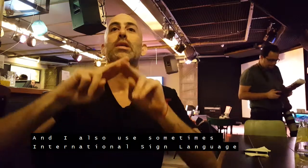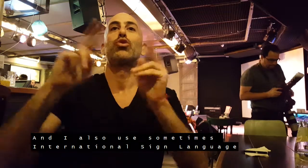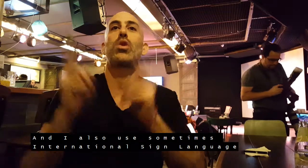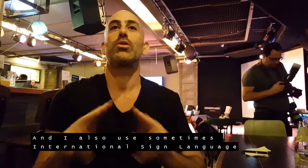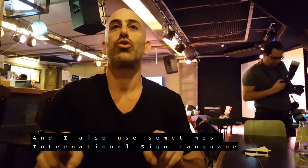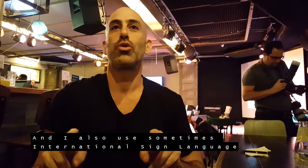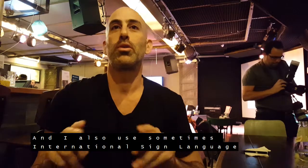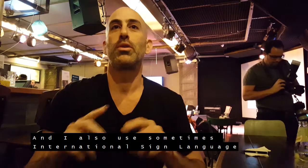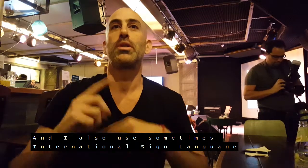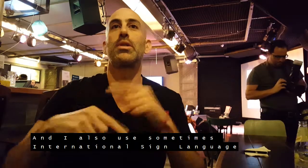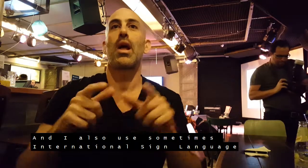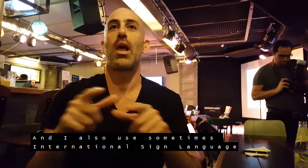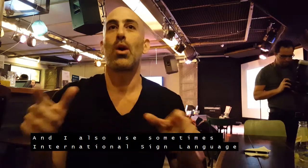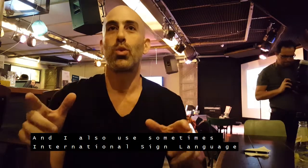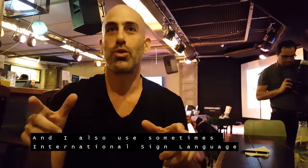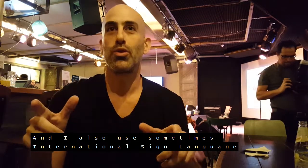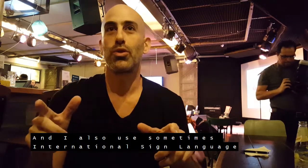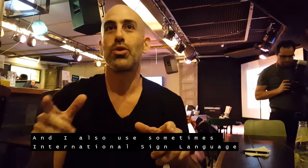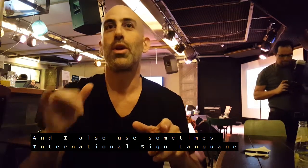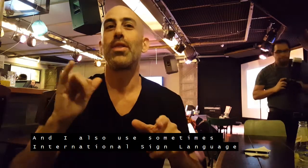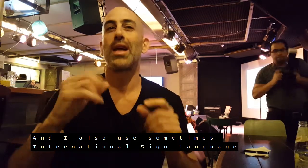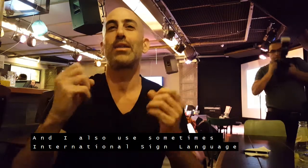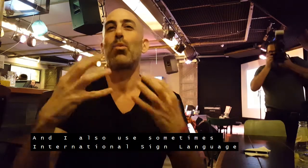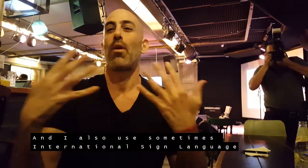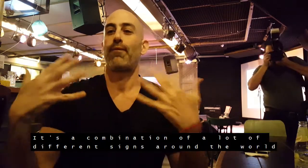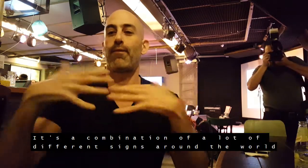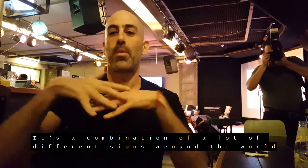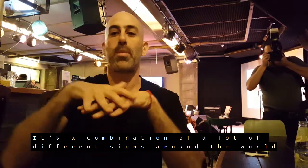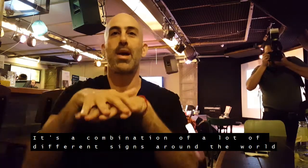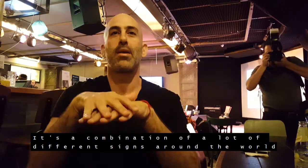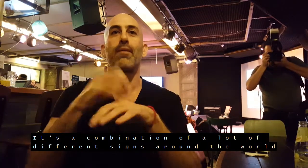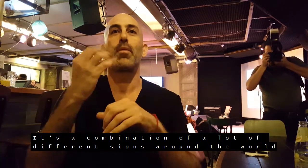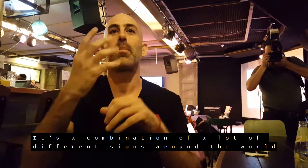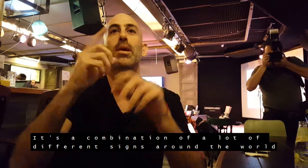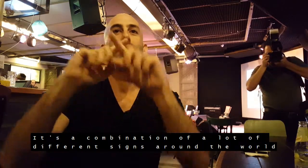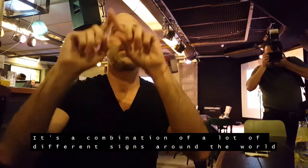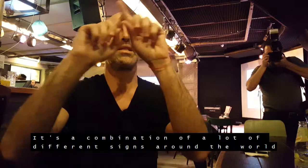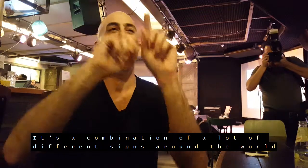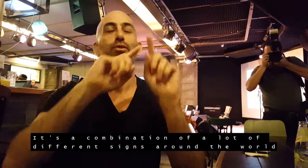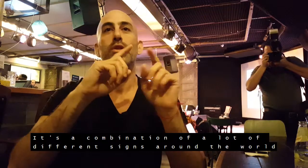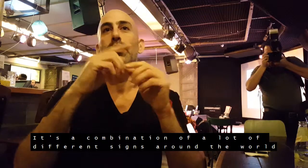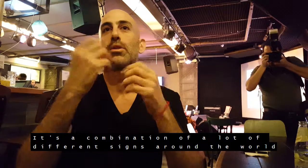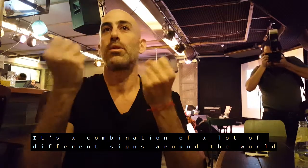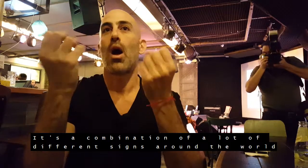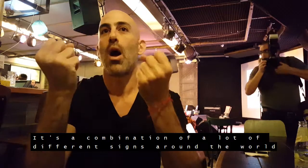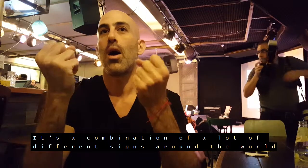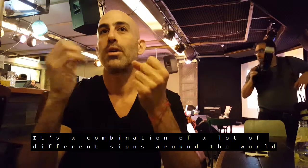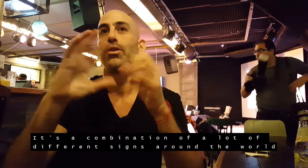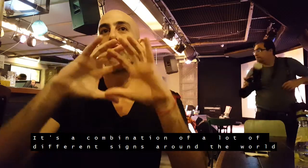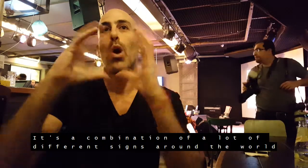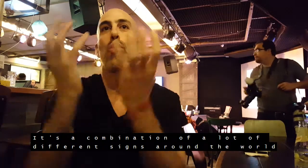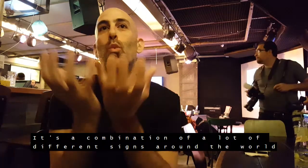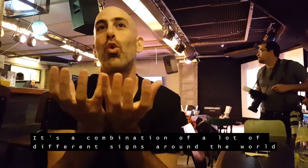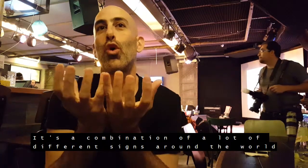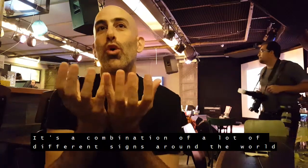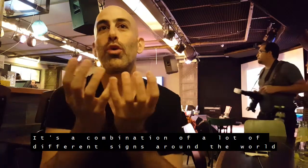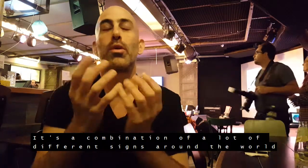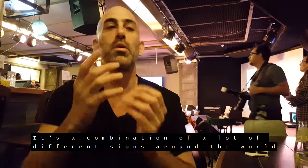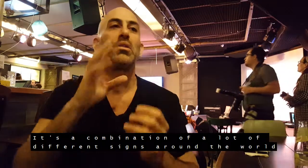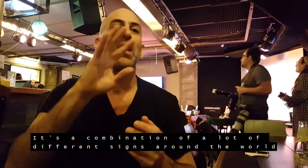And I also use sometimes international sign language. It's more like, it's a combination of a lot of different signs around the